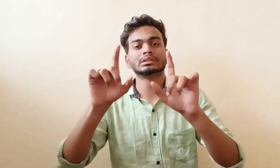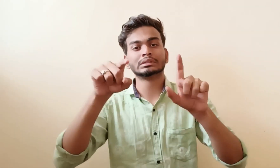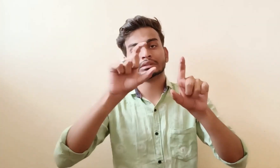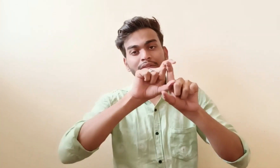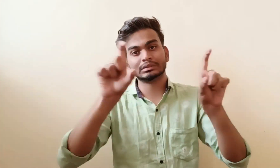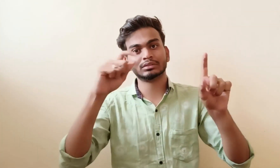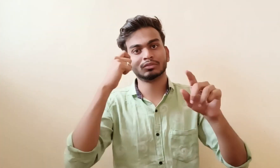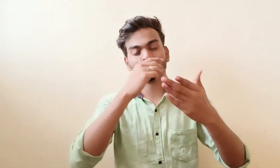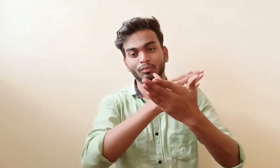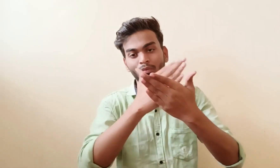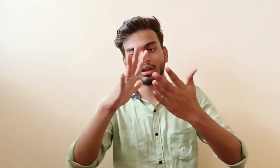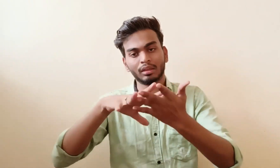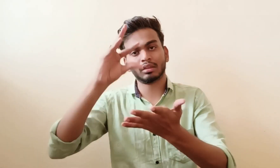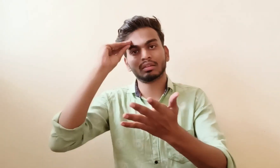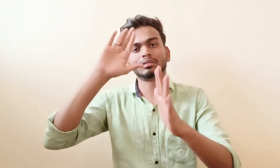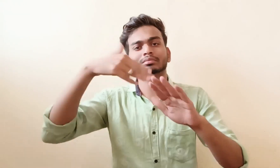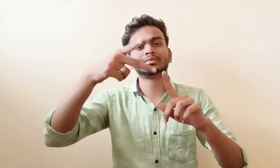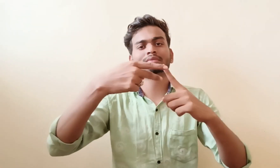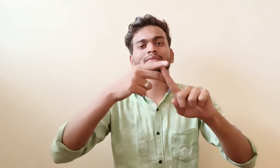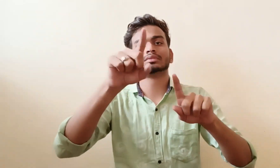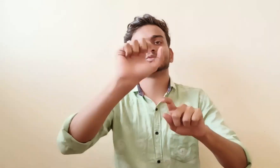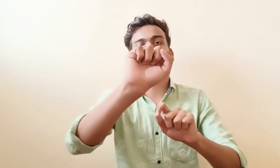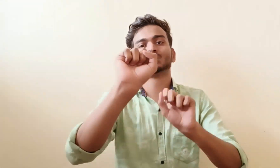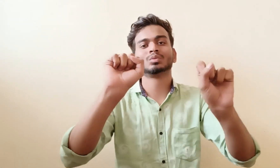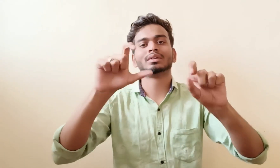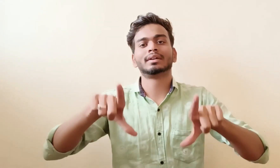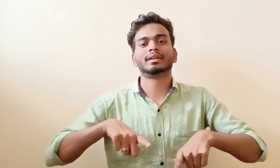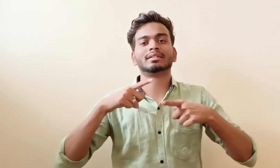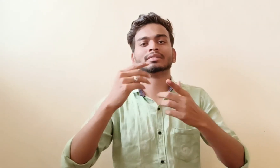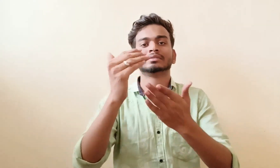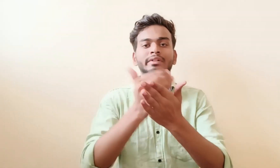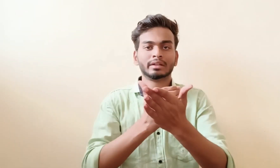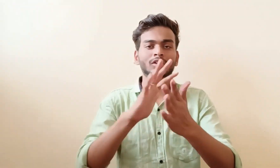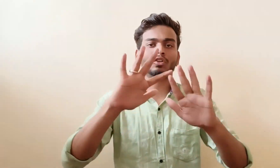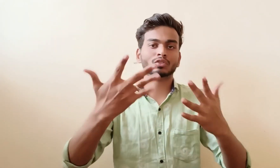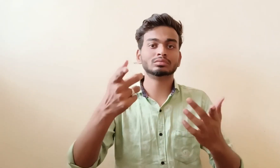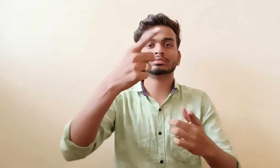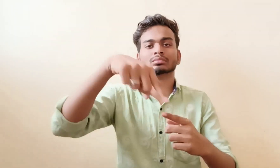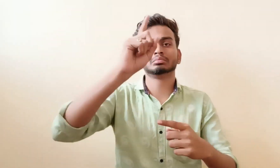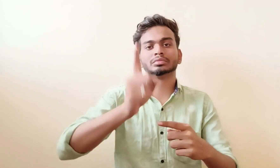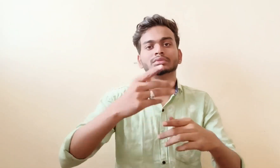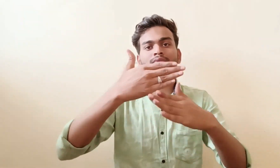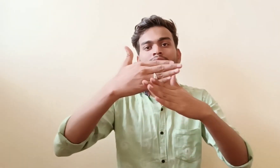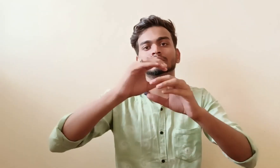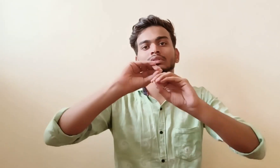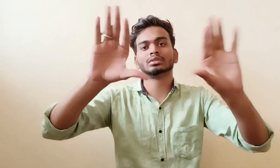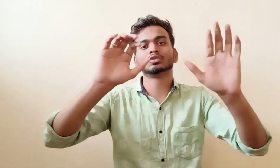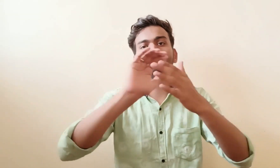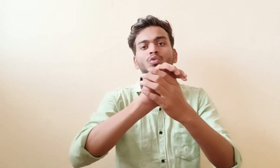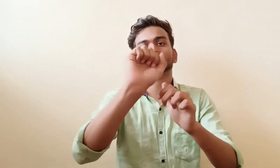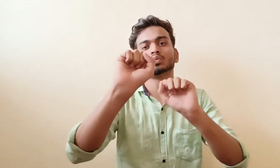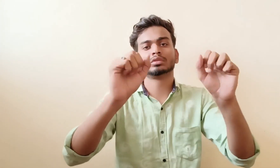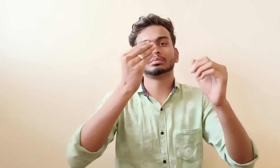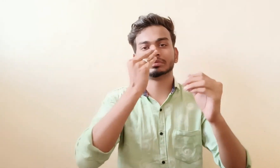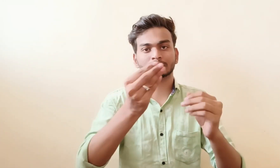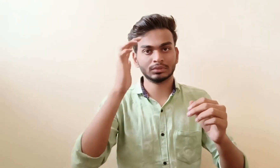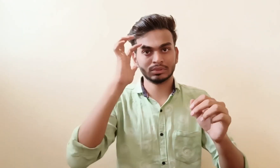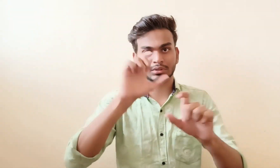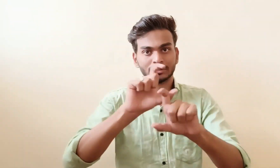you understand after mobile safe in please you should YouTube a video share your friend, you all see after.